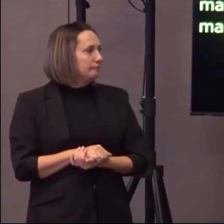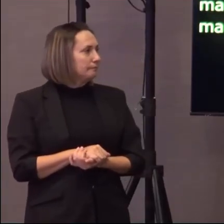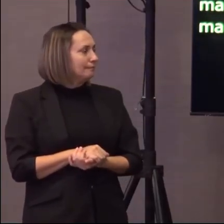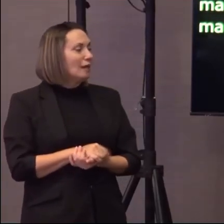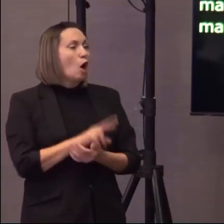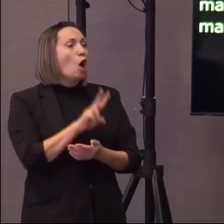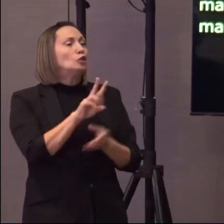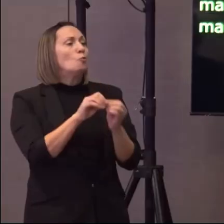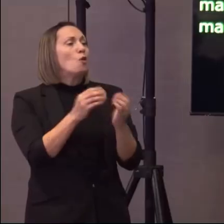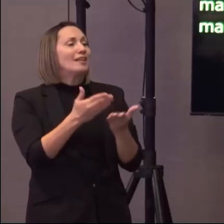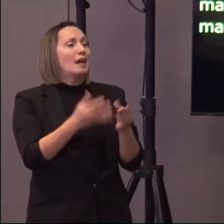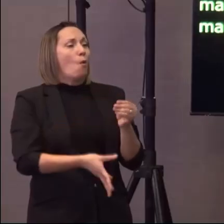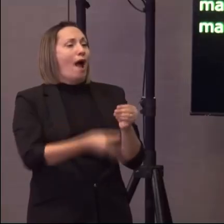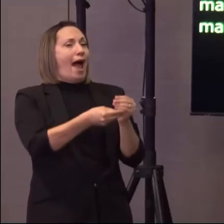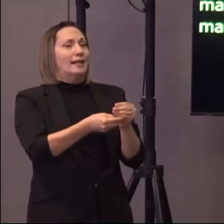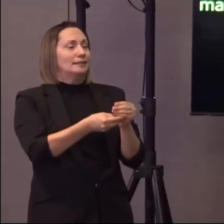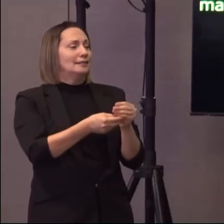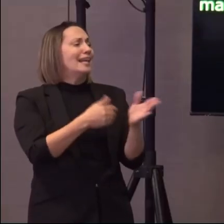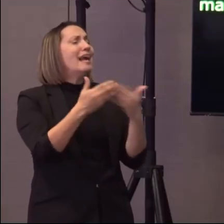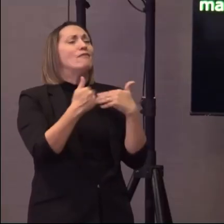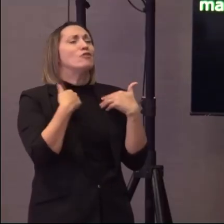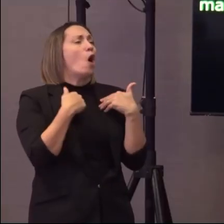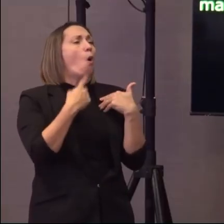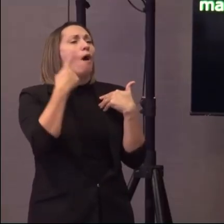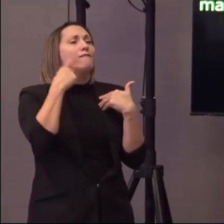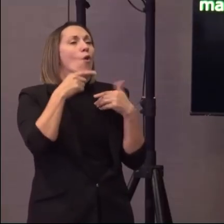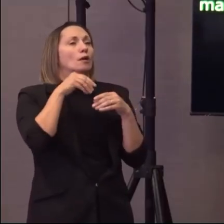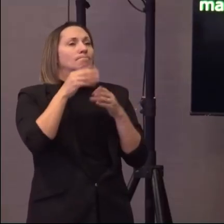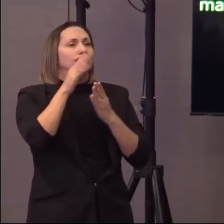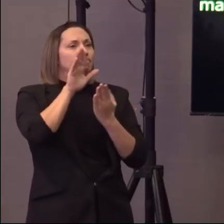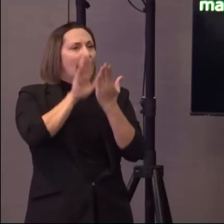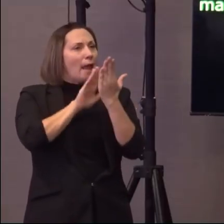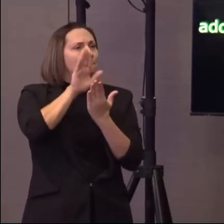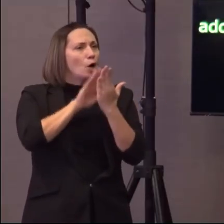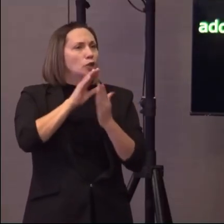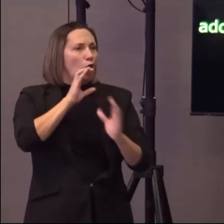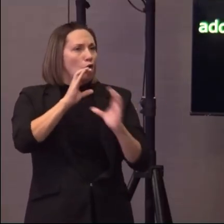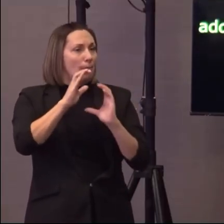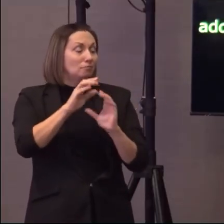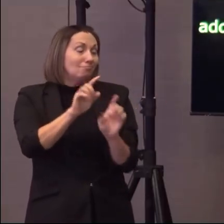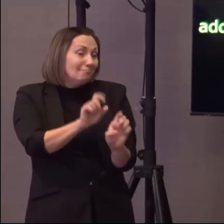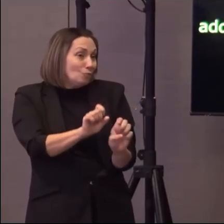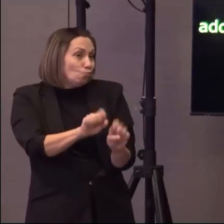Two more things I wanted to add. Even though it's meant for in-person communication,